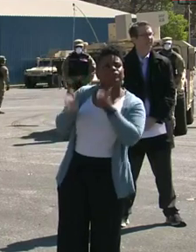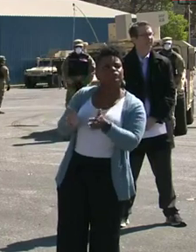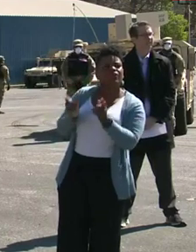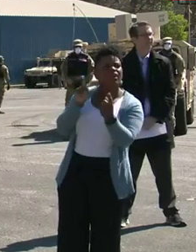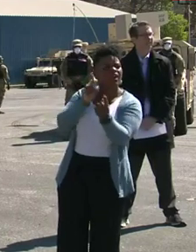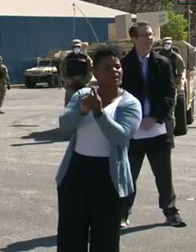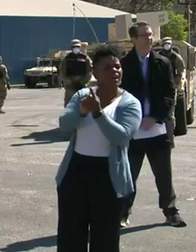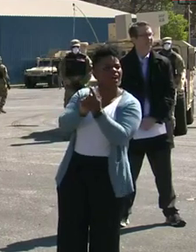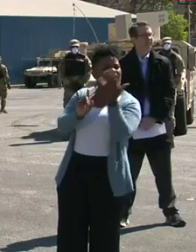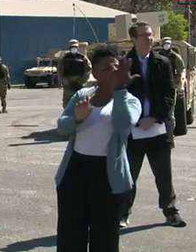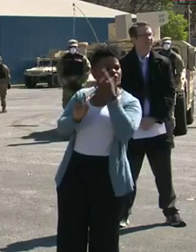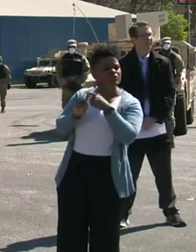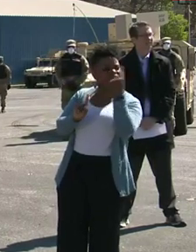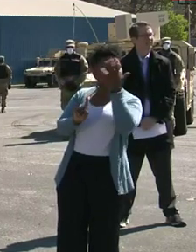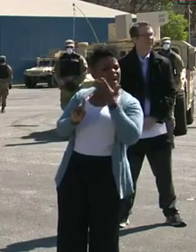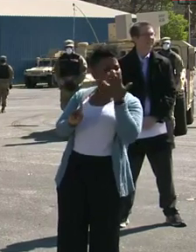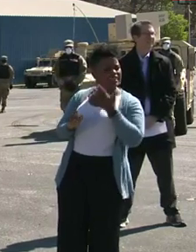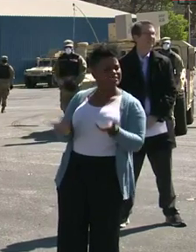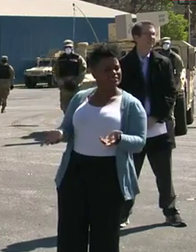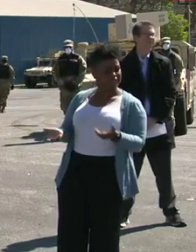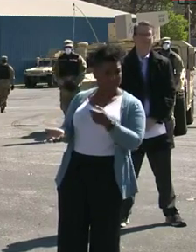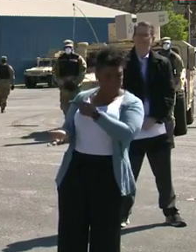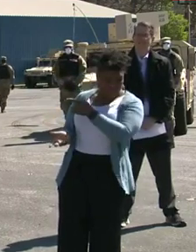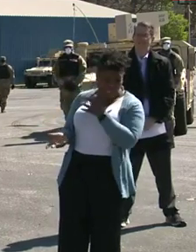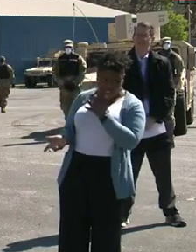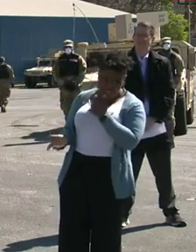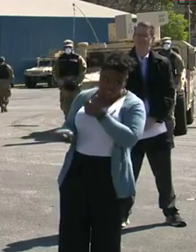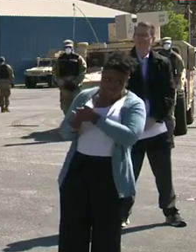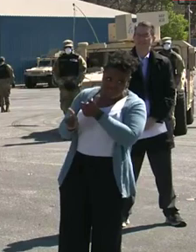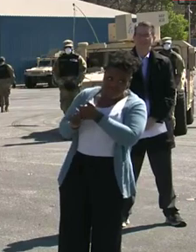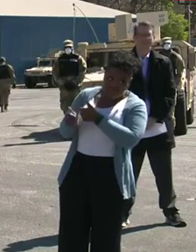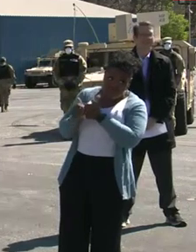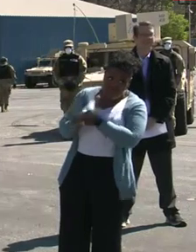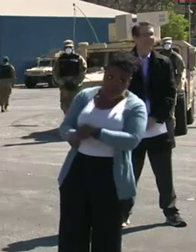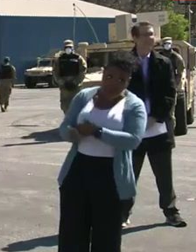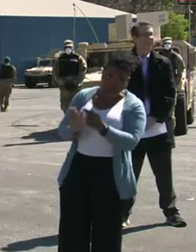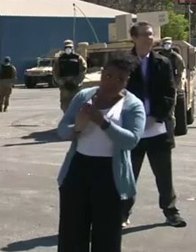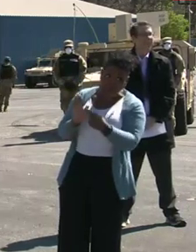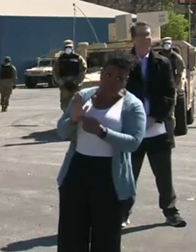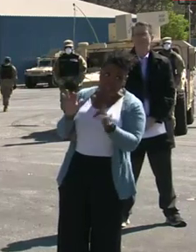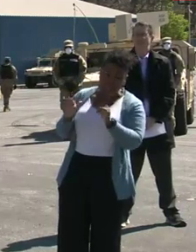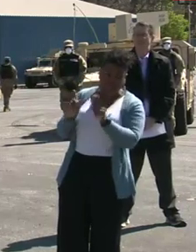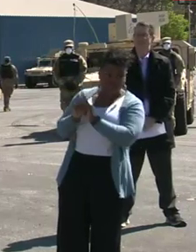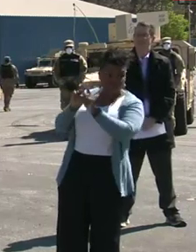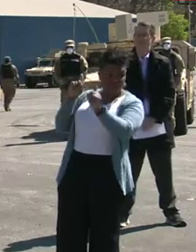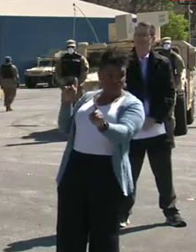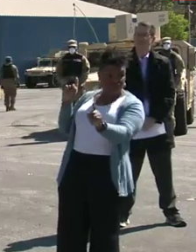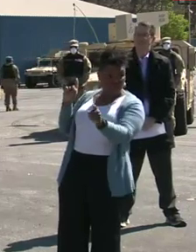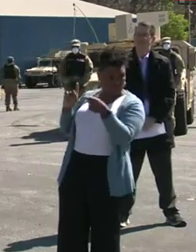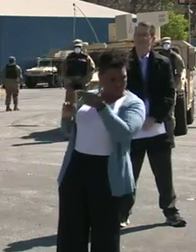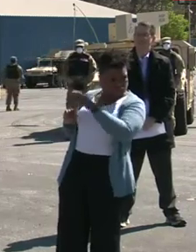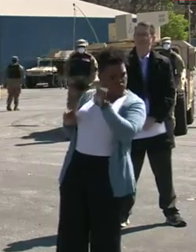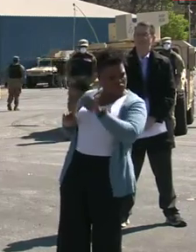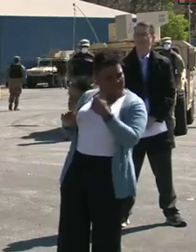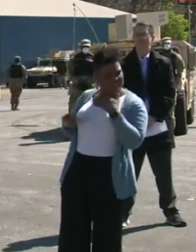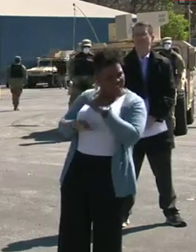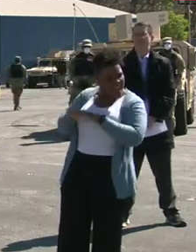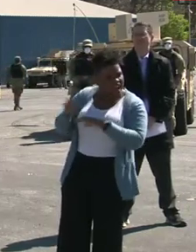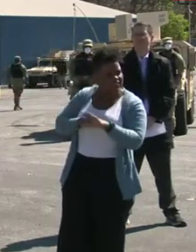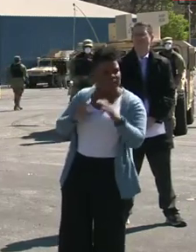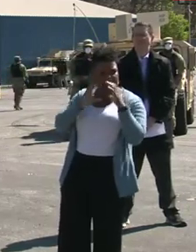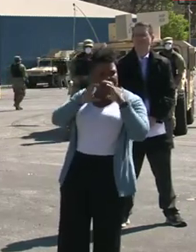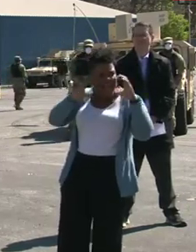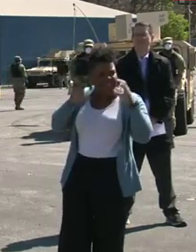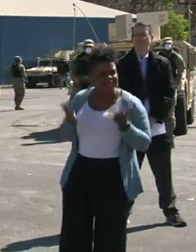feel like you have been complying with the social distancing, and do you think maybe you should be wearing gloves or even a mask like a lot of the people around here are?